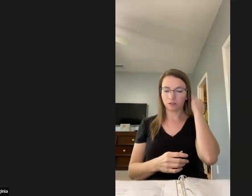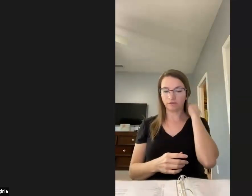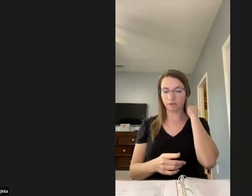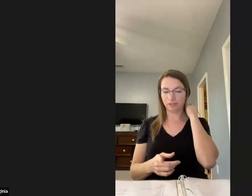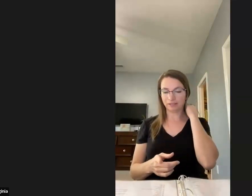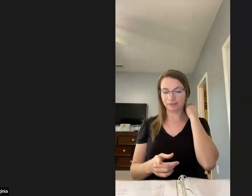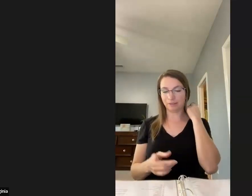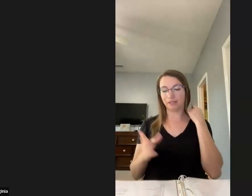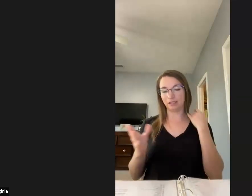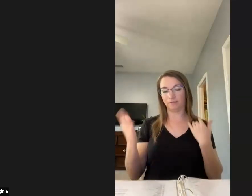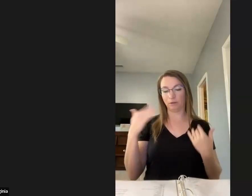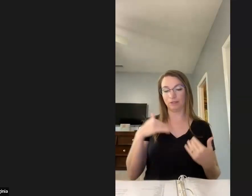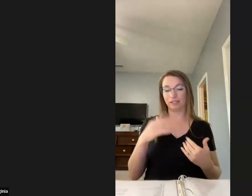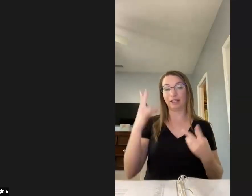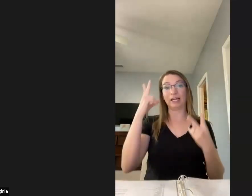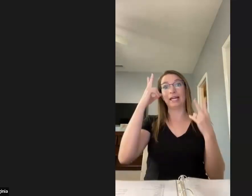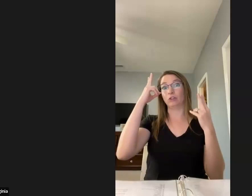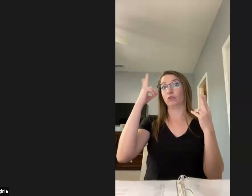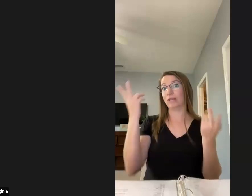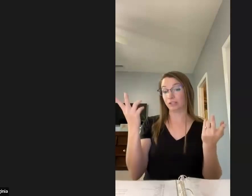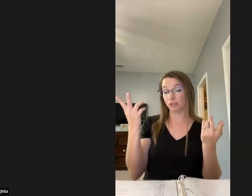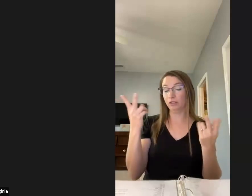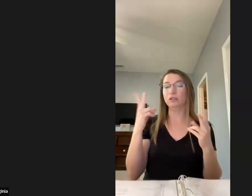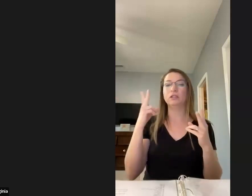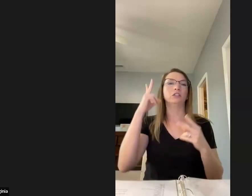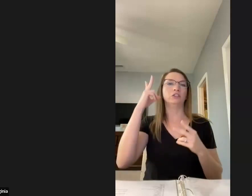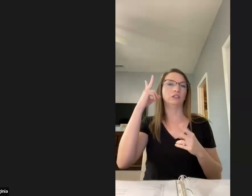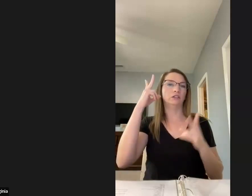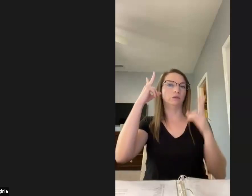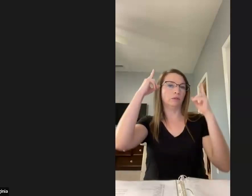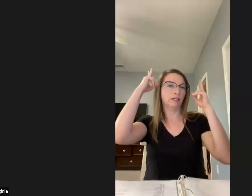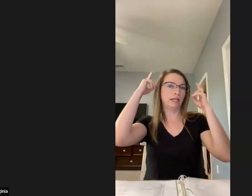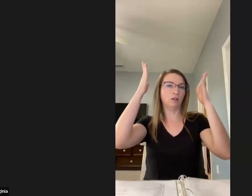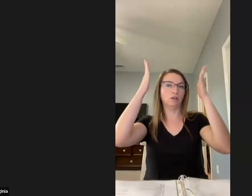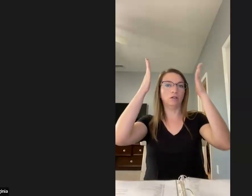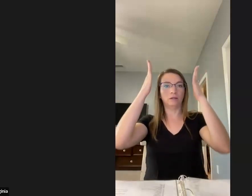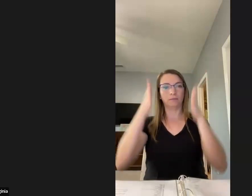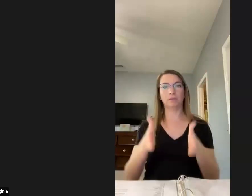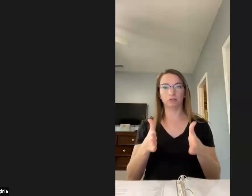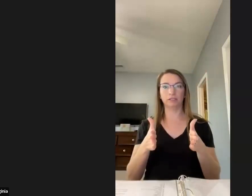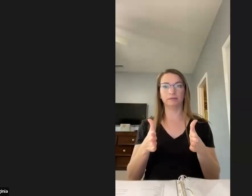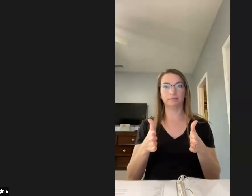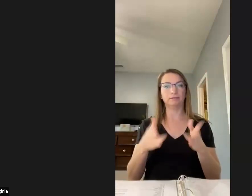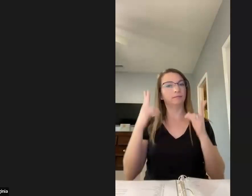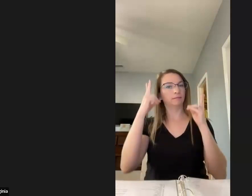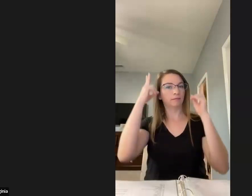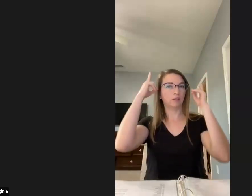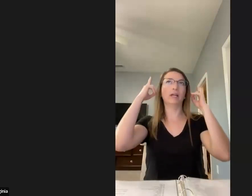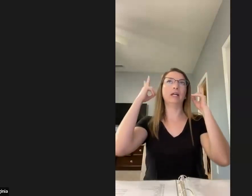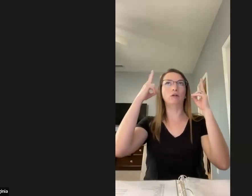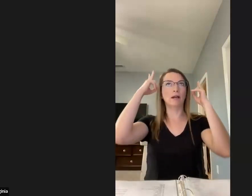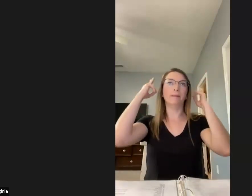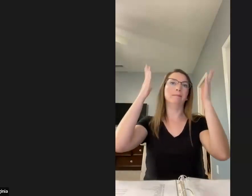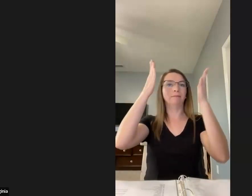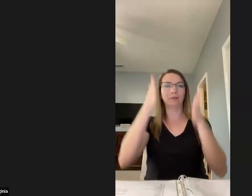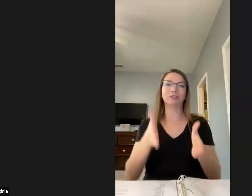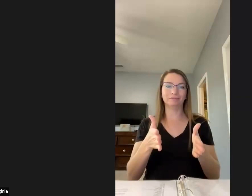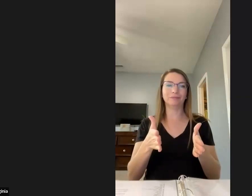if you want to, but then if you want to say like a hairdresser, you're just gonna do hair person or haircut person,